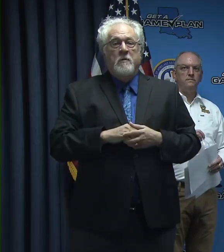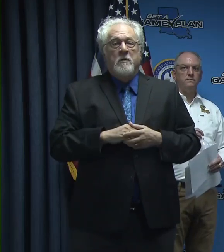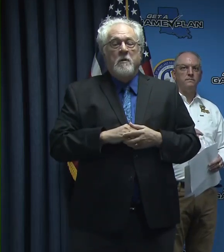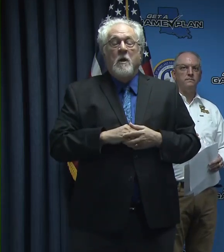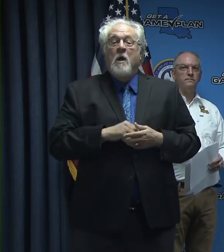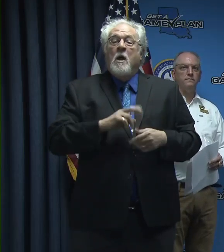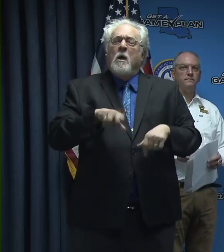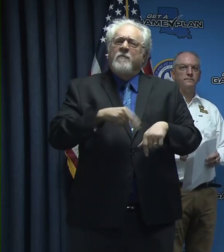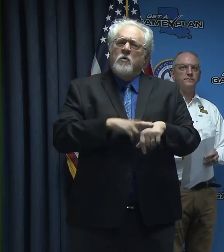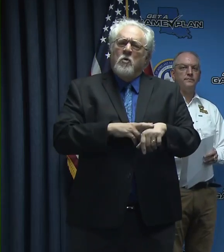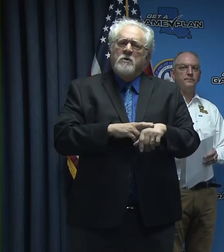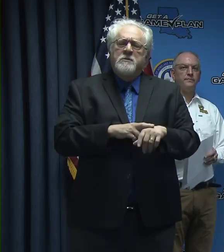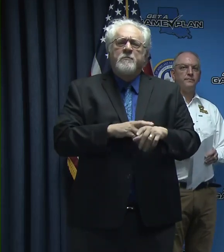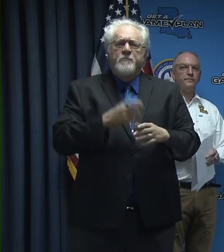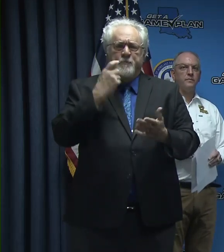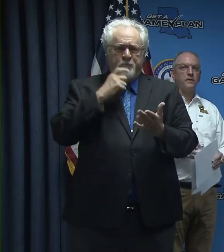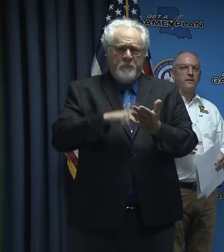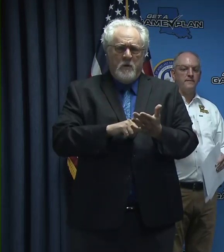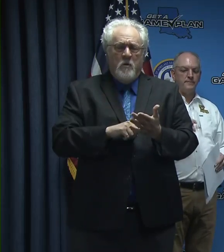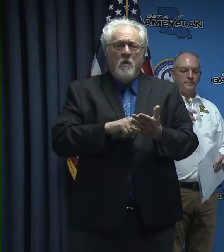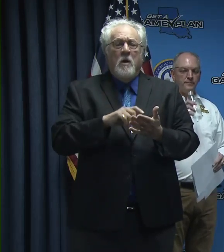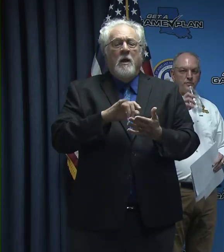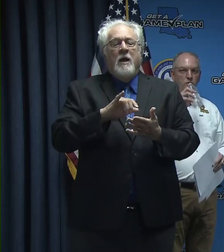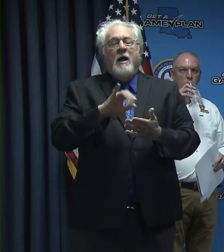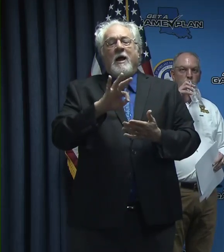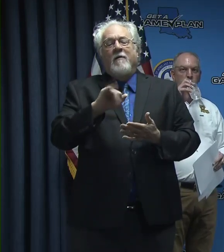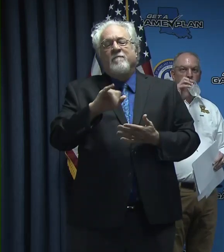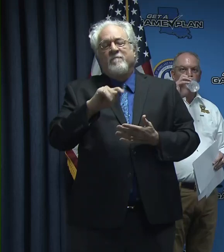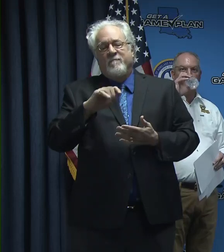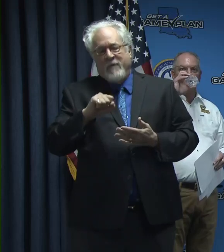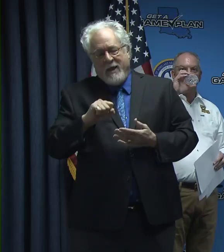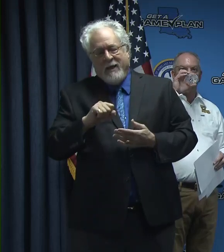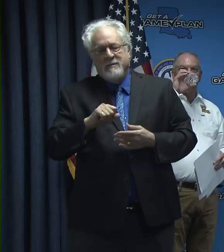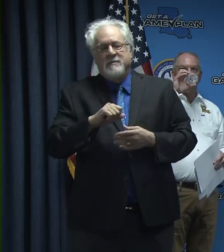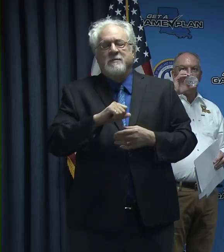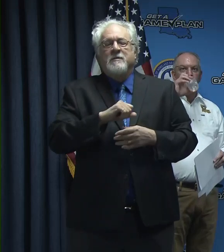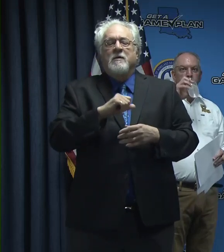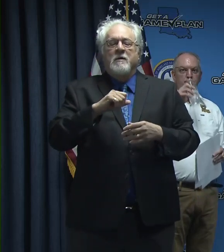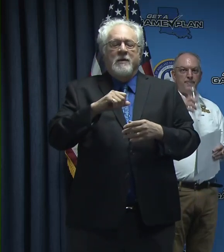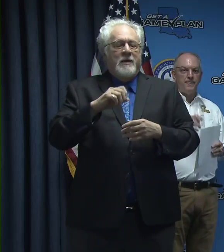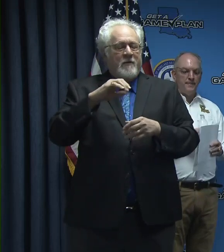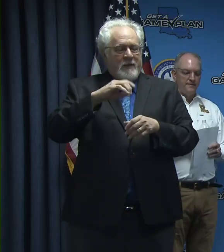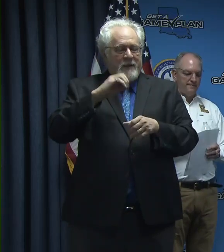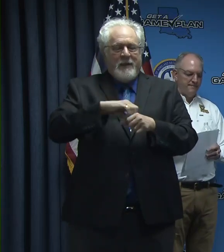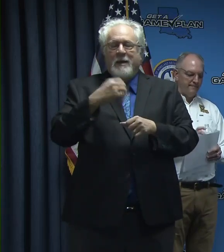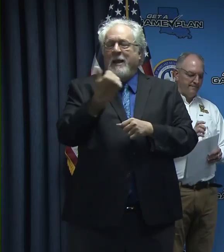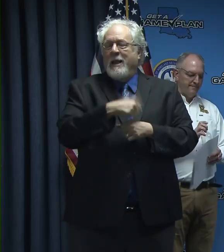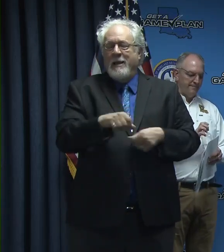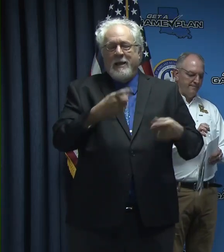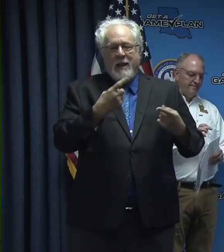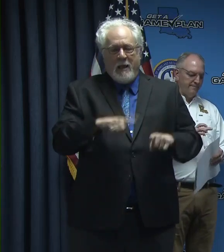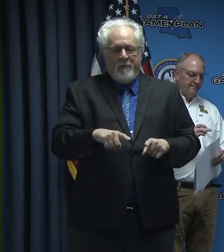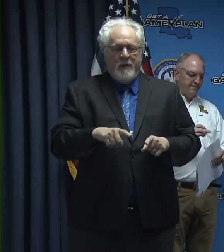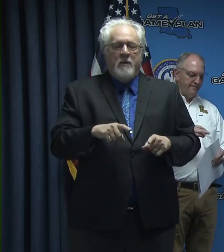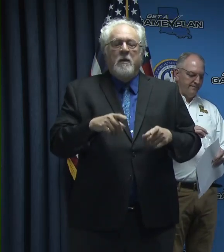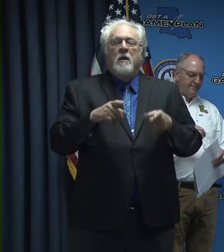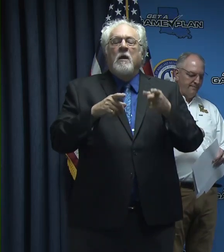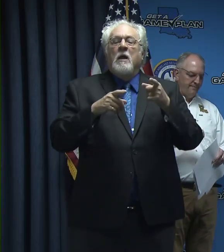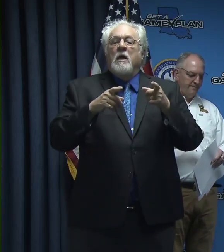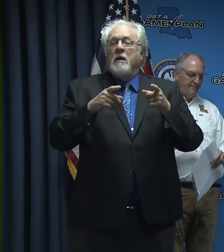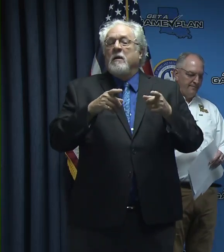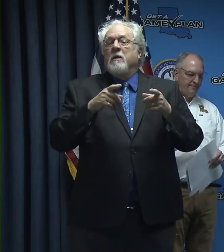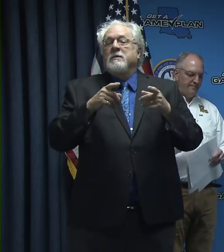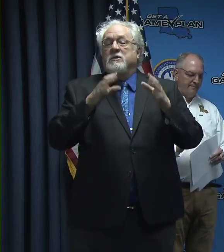Of course, I would note that the facts and circumstances surrounding any incident will always determine whether an individual is entitled to